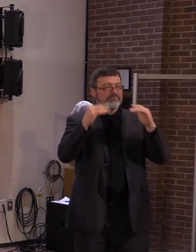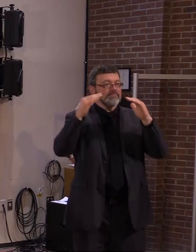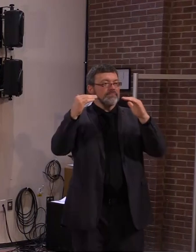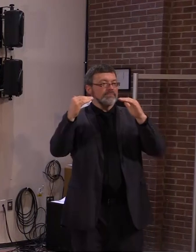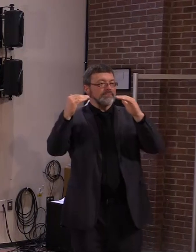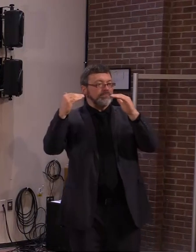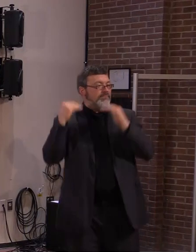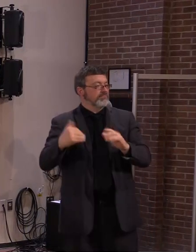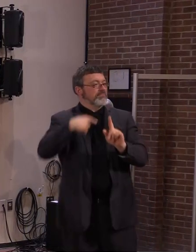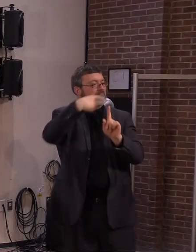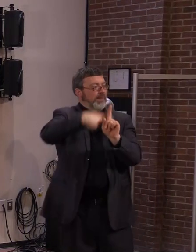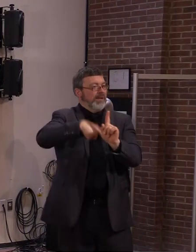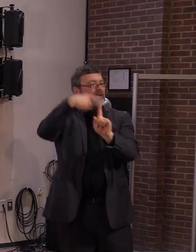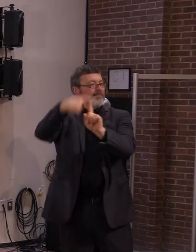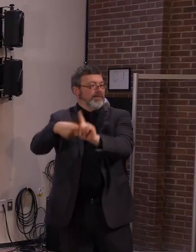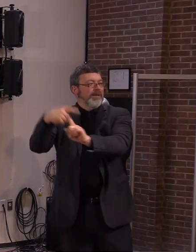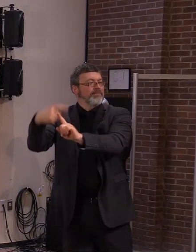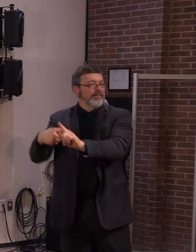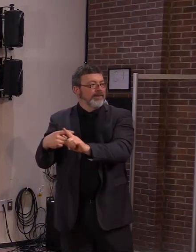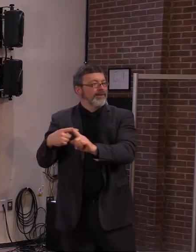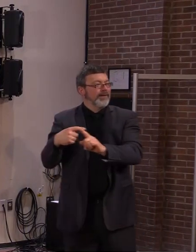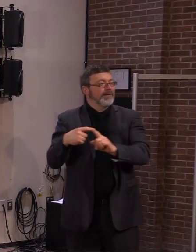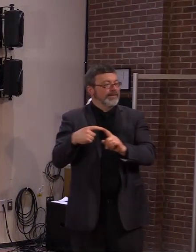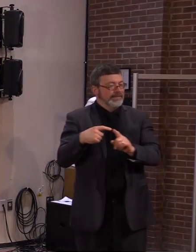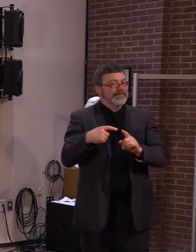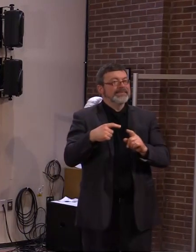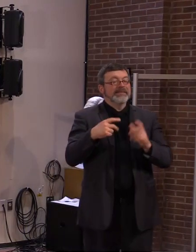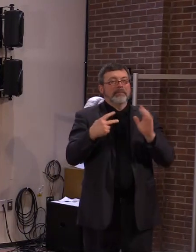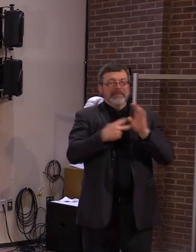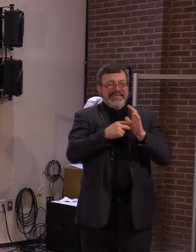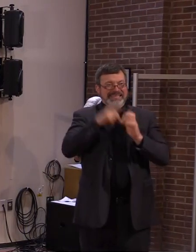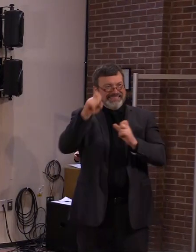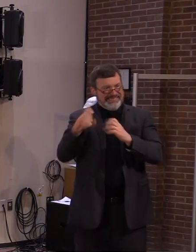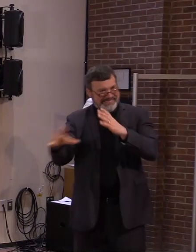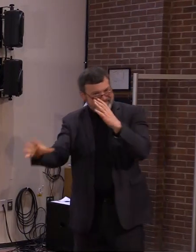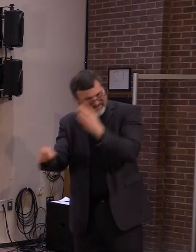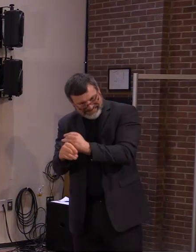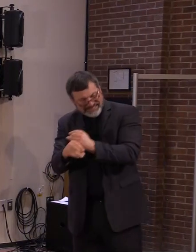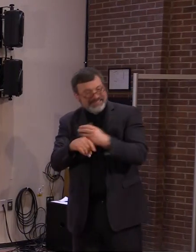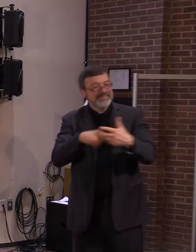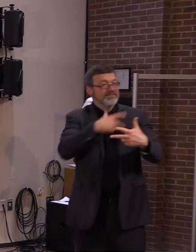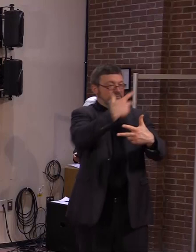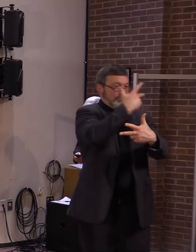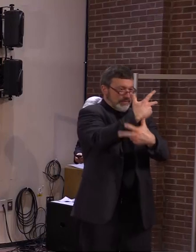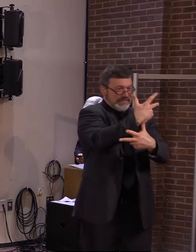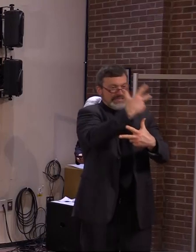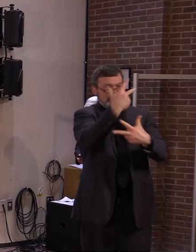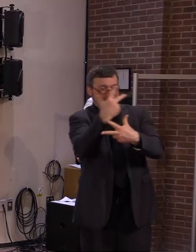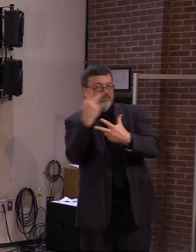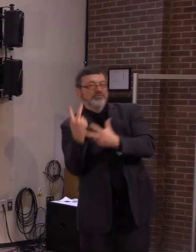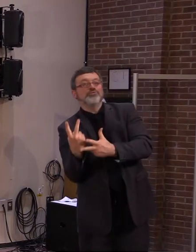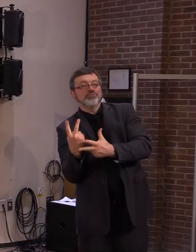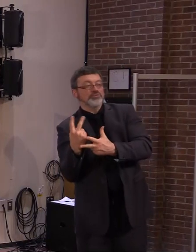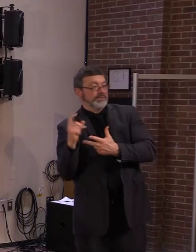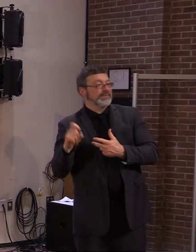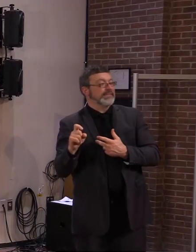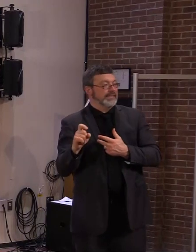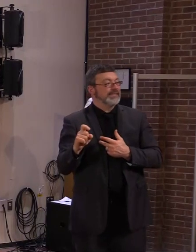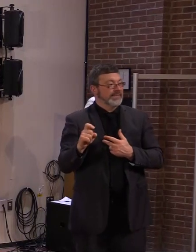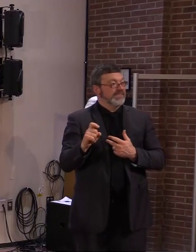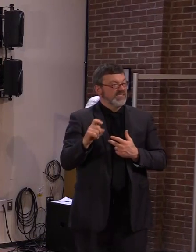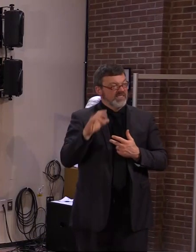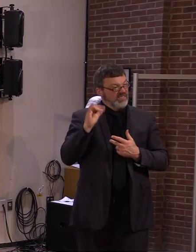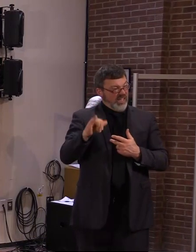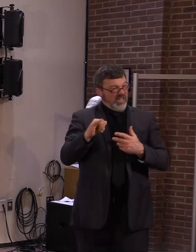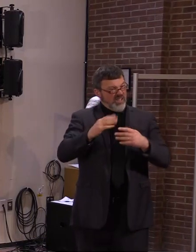getting a booster is just as important. You still have a level of protection, but not as much as we had